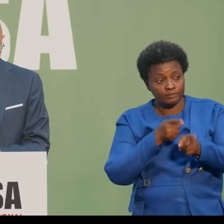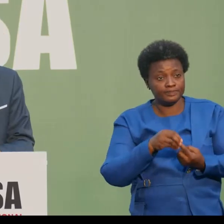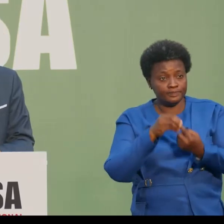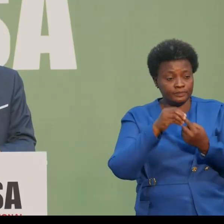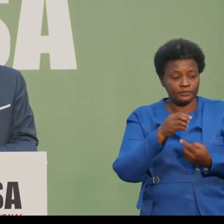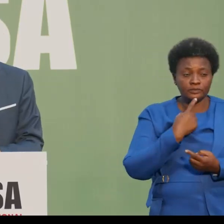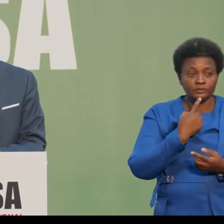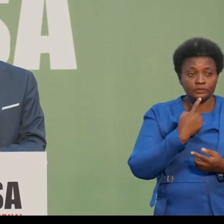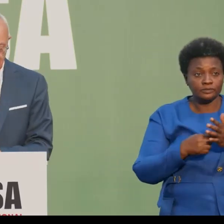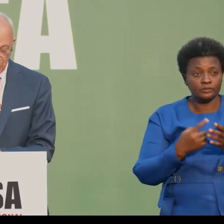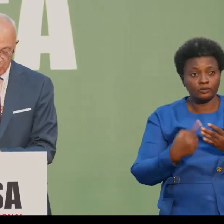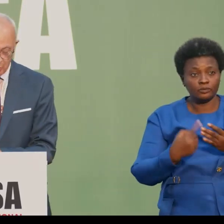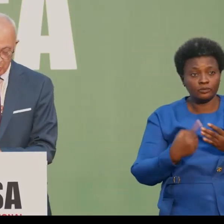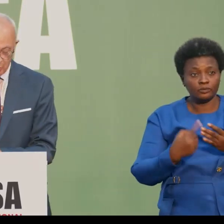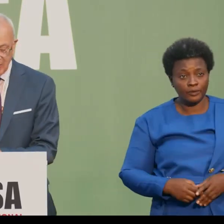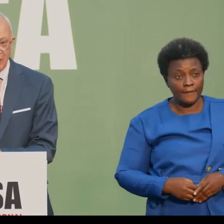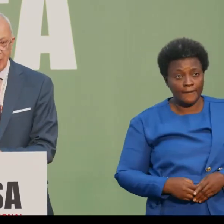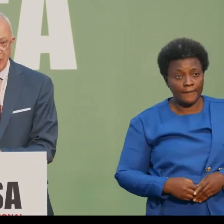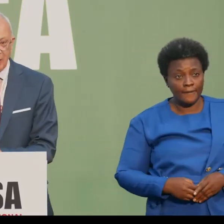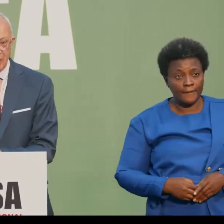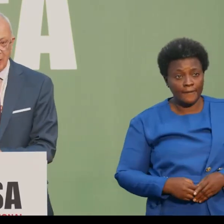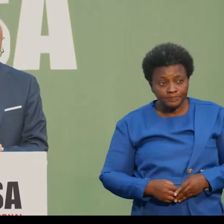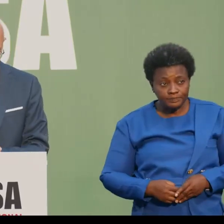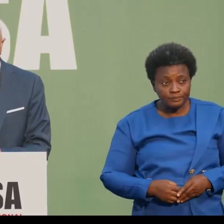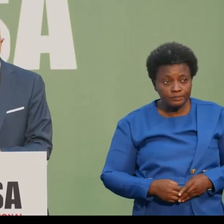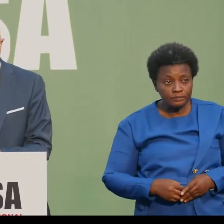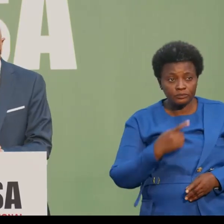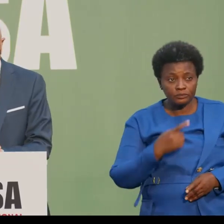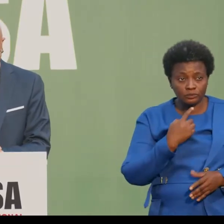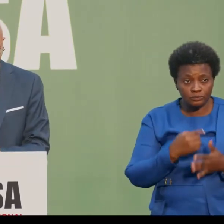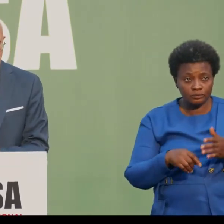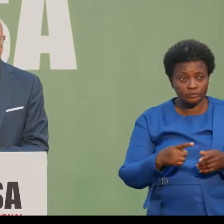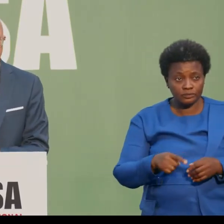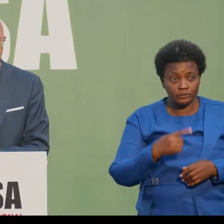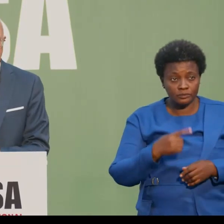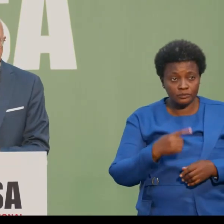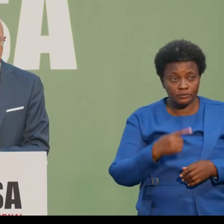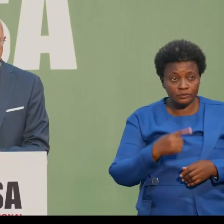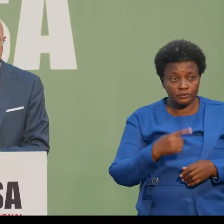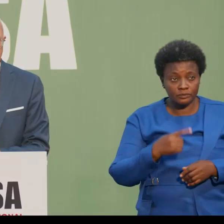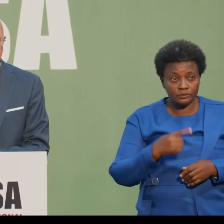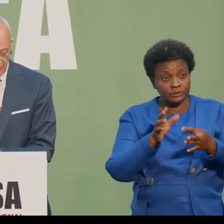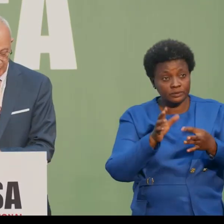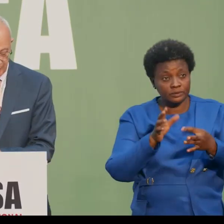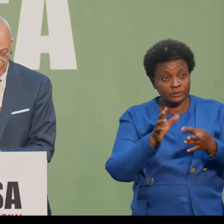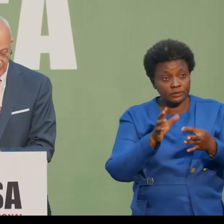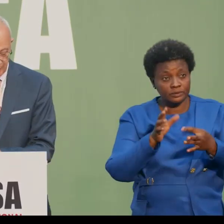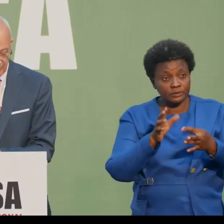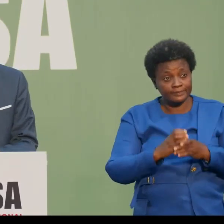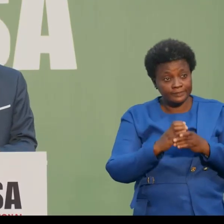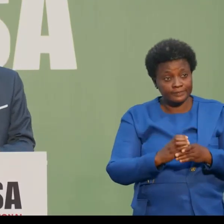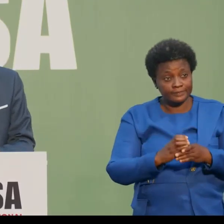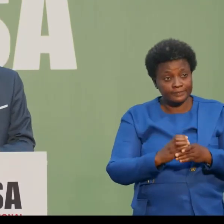particularly in relation to scaling up testing, increasing access to treatment,